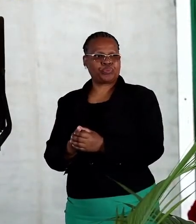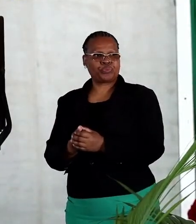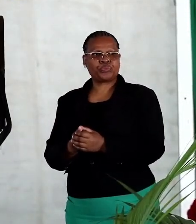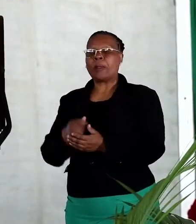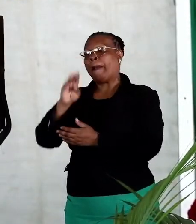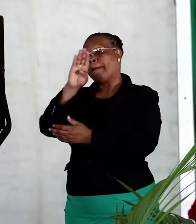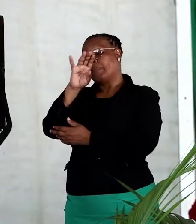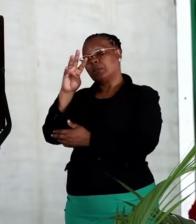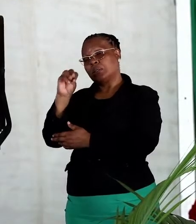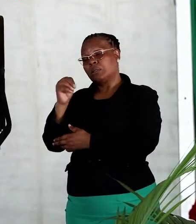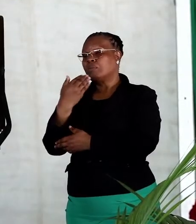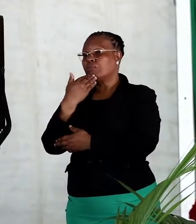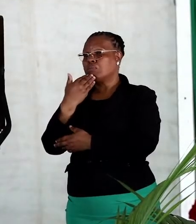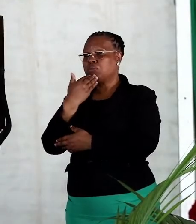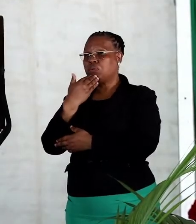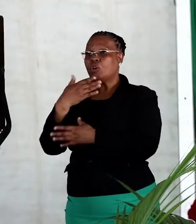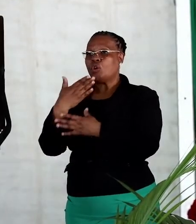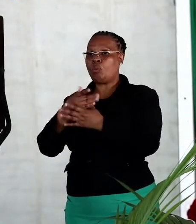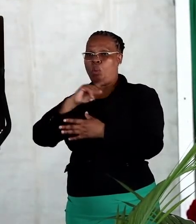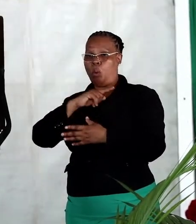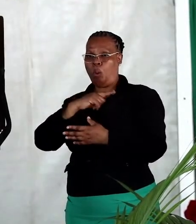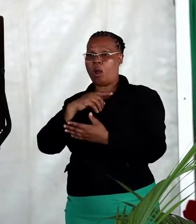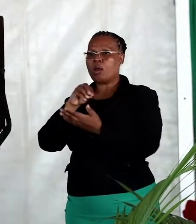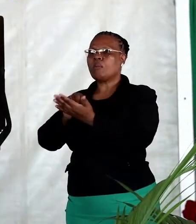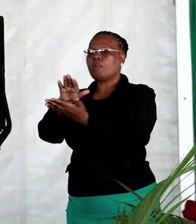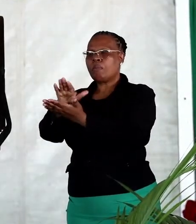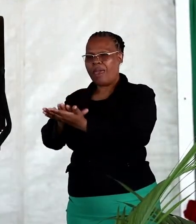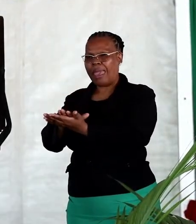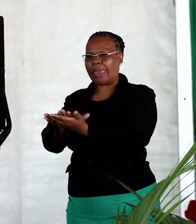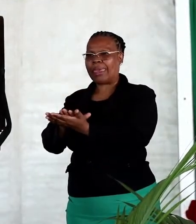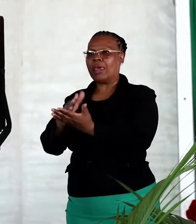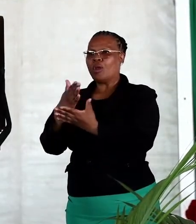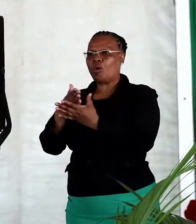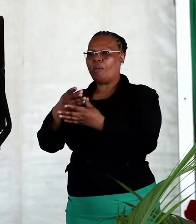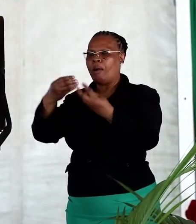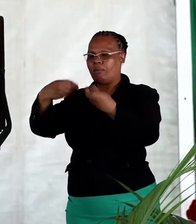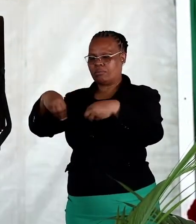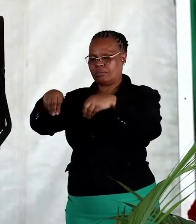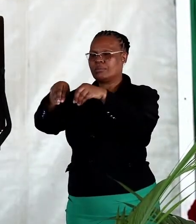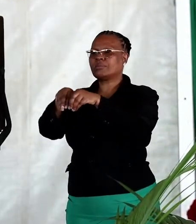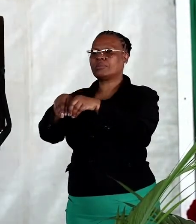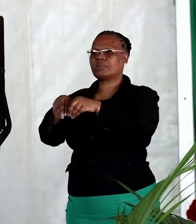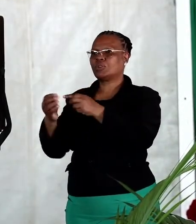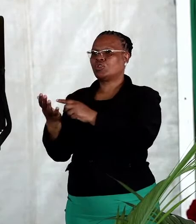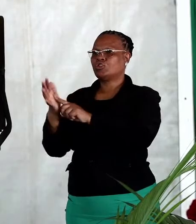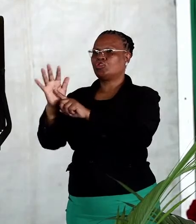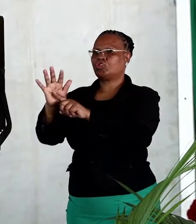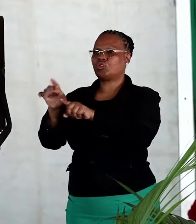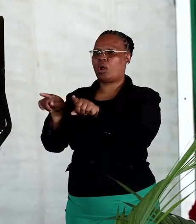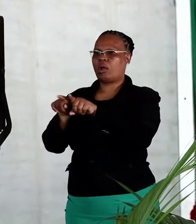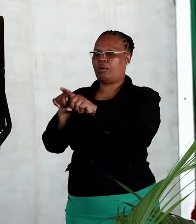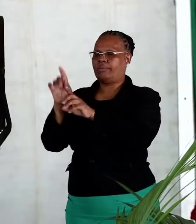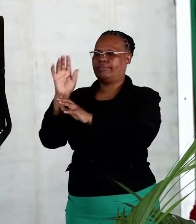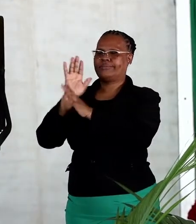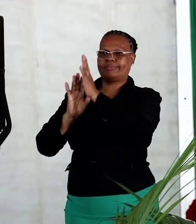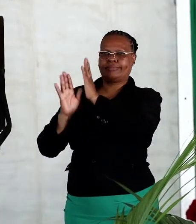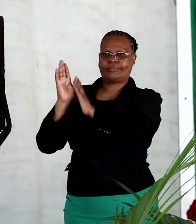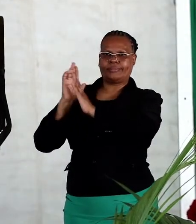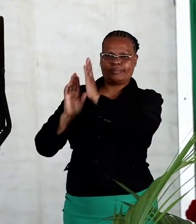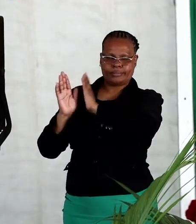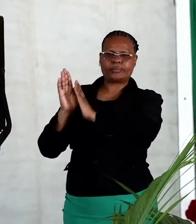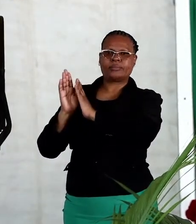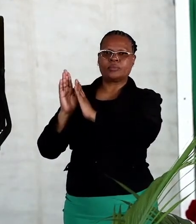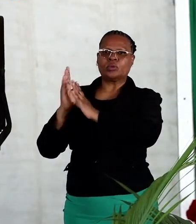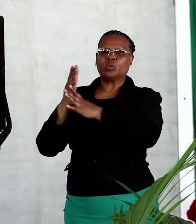The Buffalo City Metro is fully committed to preserving the sites and the symbol of the liberation heritage. We are determined to ensure